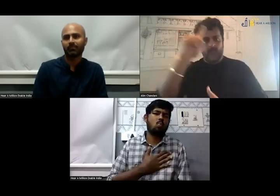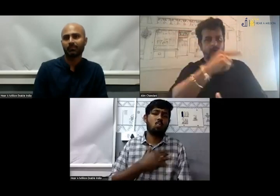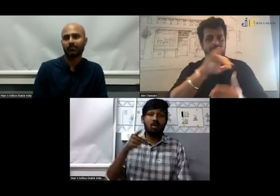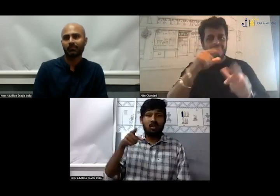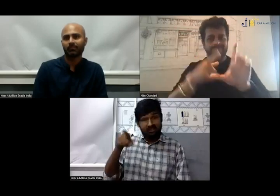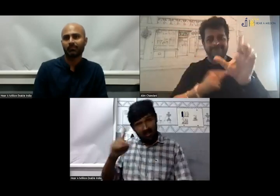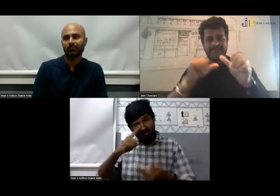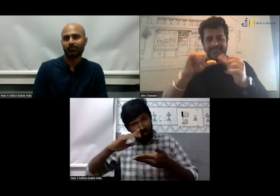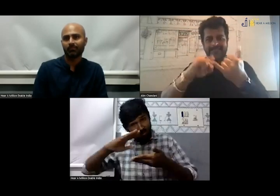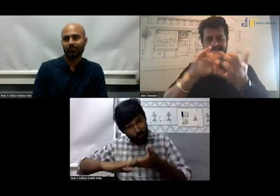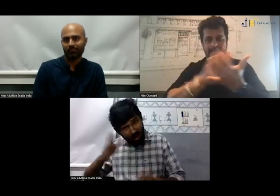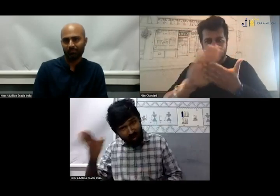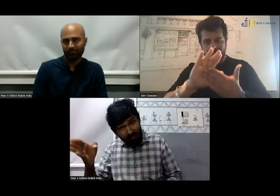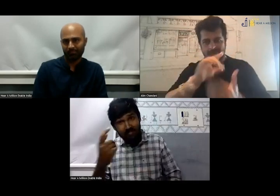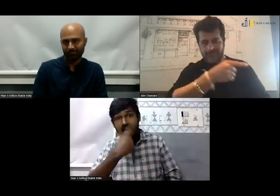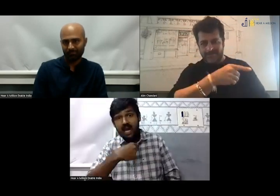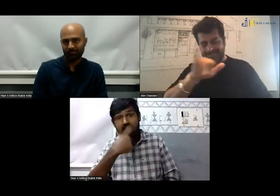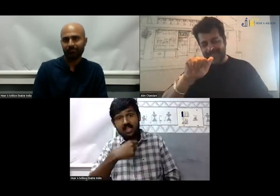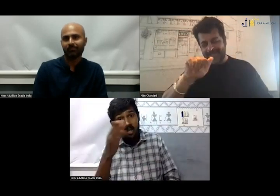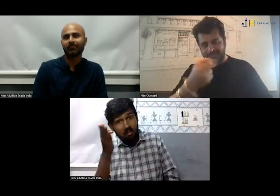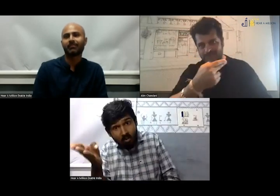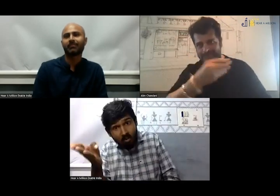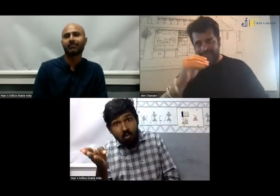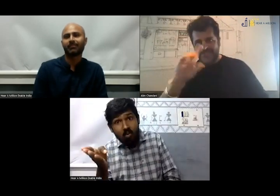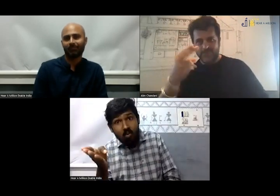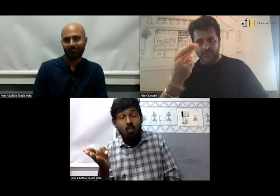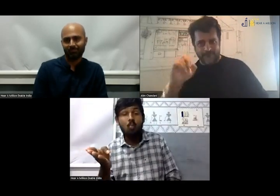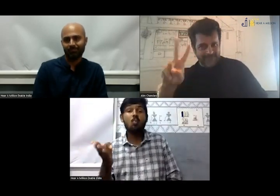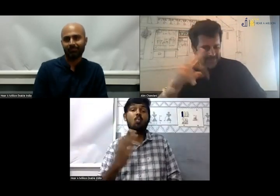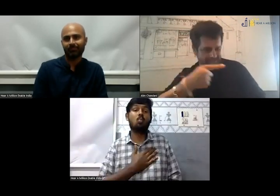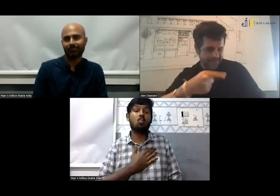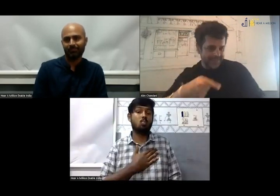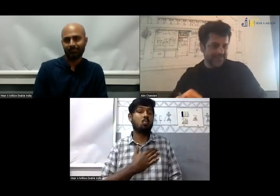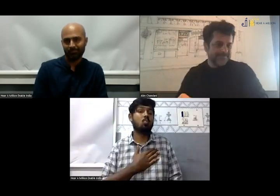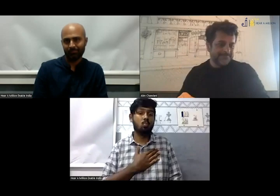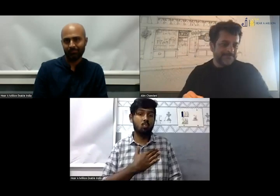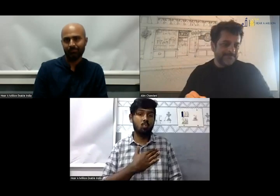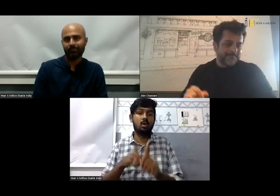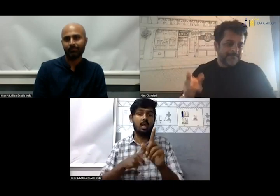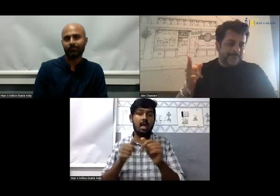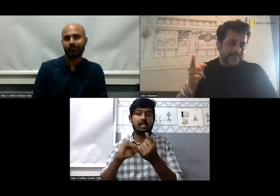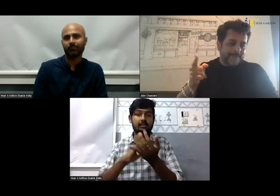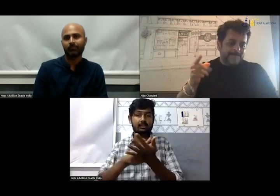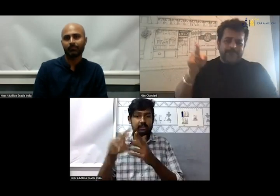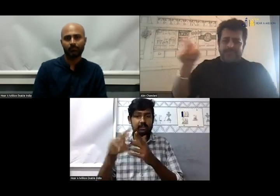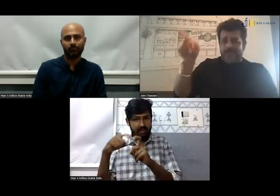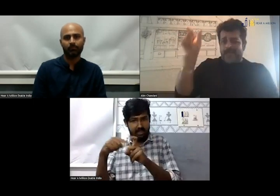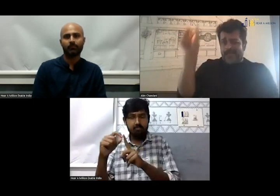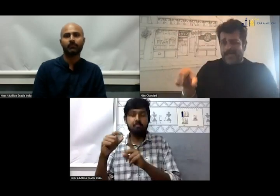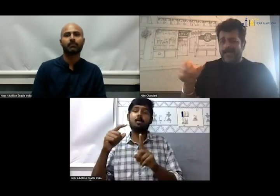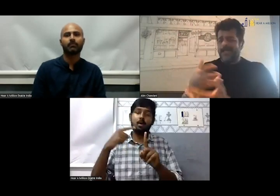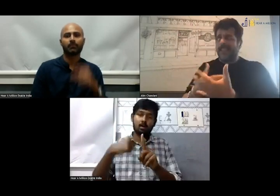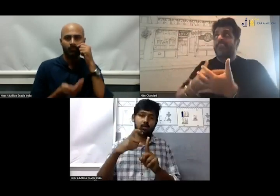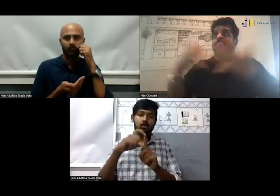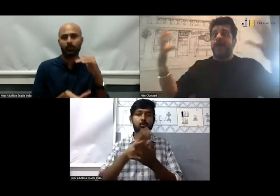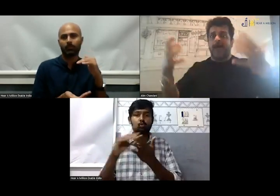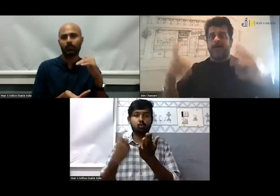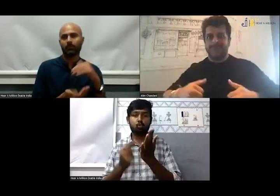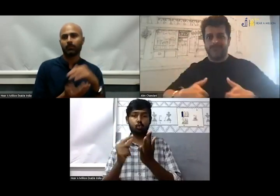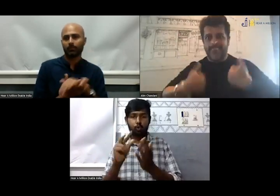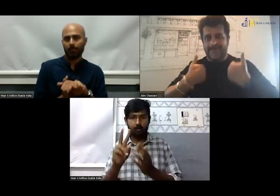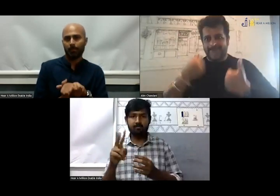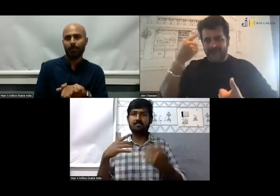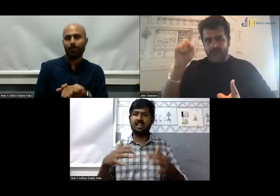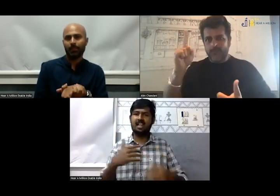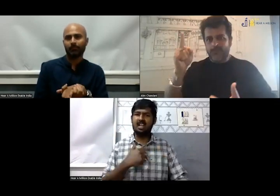she was a mother as well, and she was a wife as well. Seeing her, she has a tough